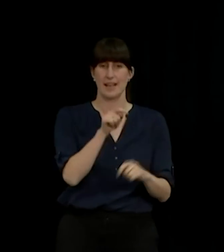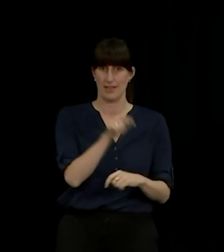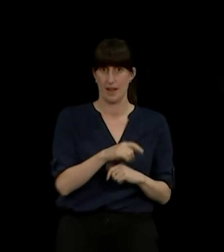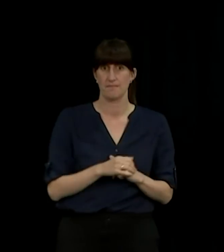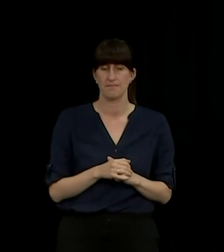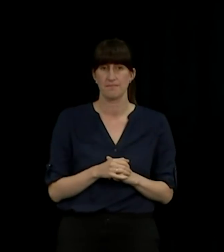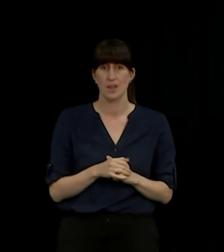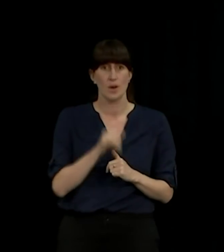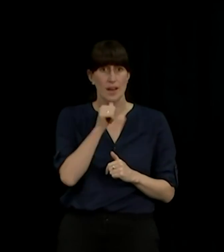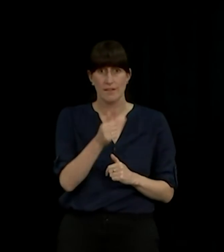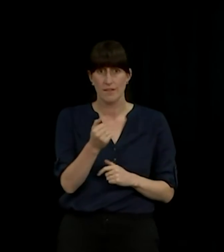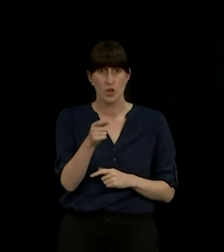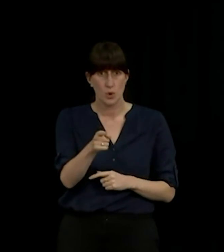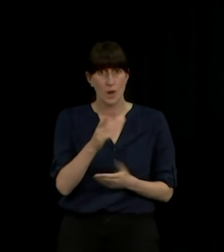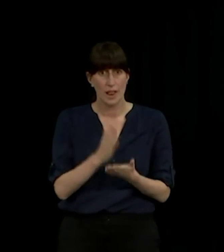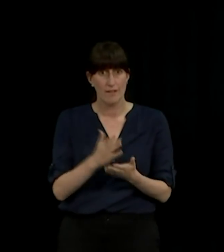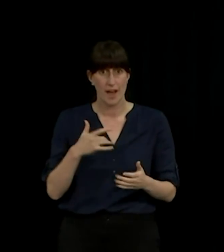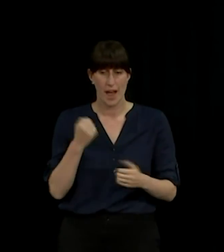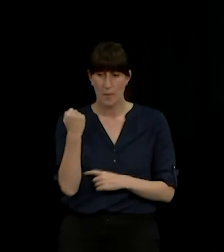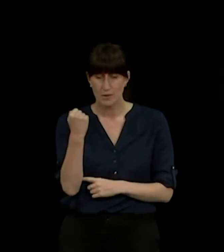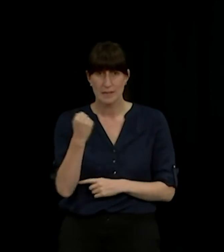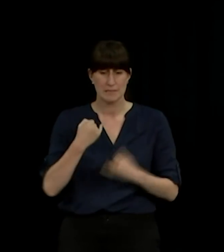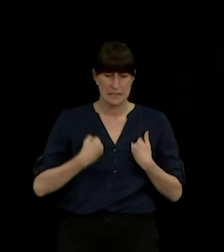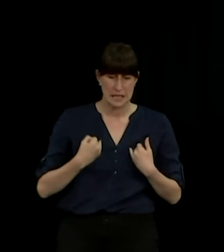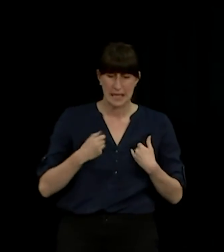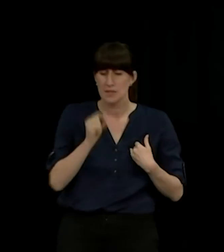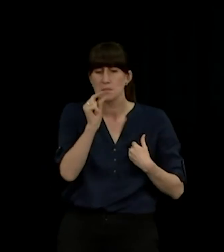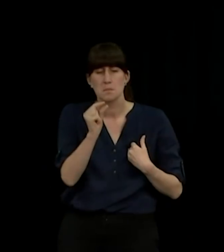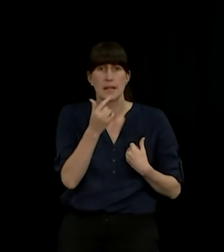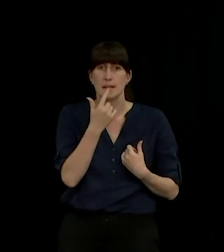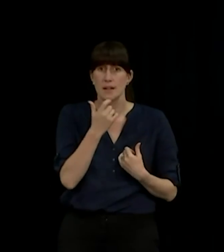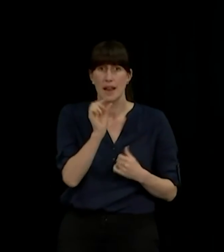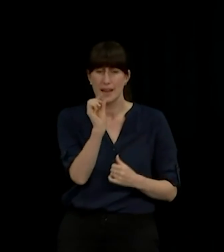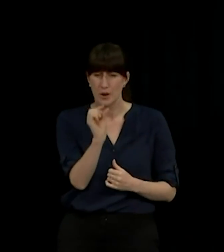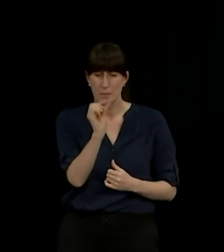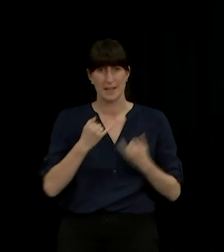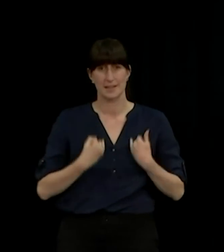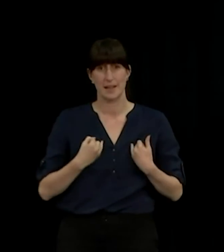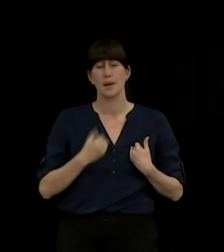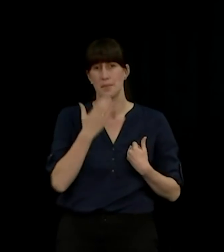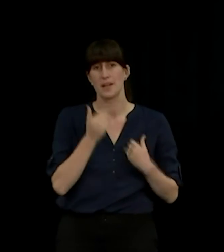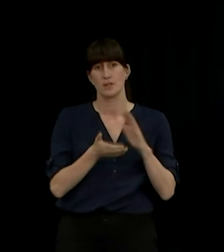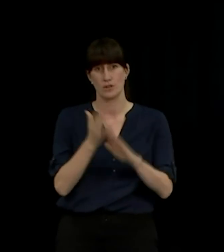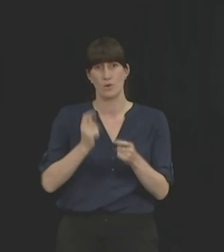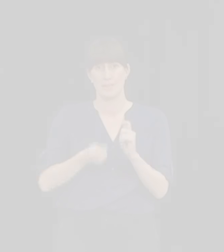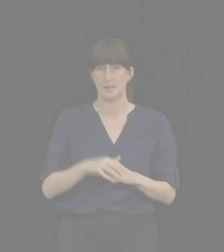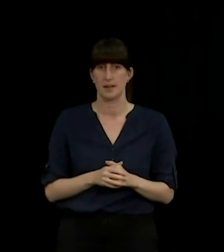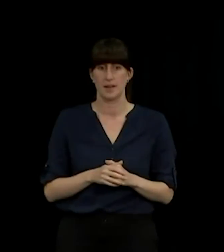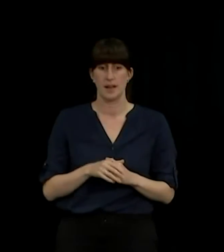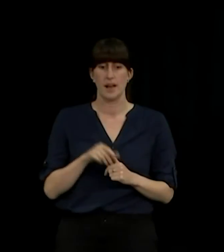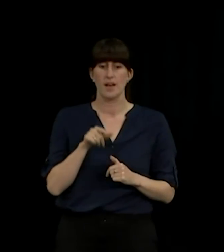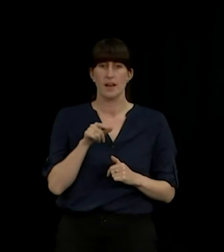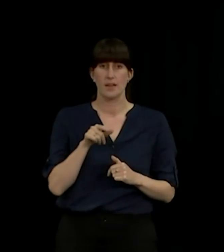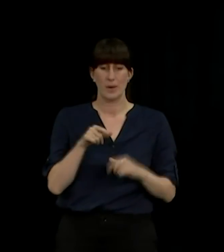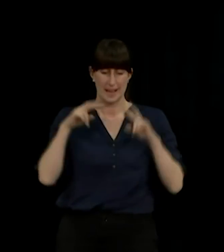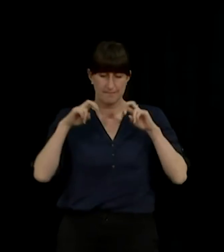any symptoms whatsoever of COVID-19 are asked to please get tested and isolate till you receive your result. Just